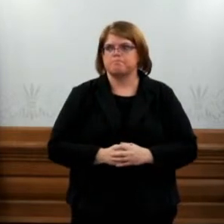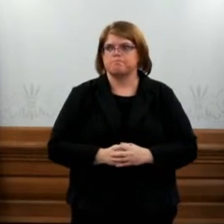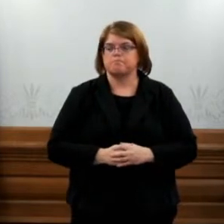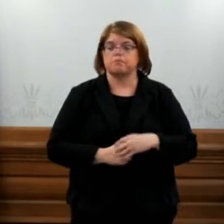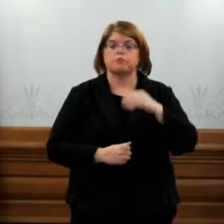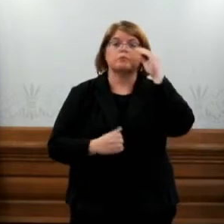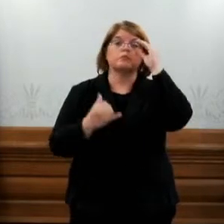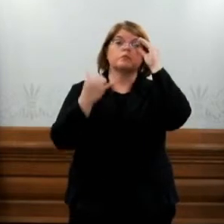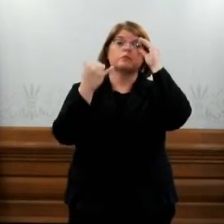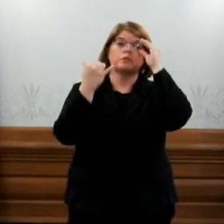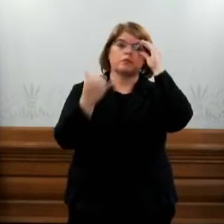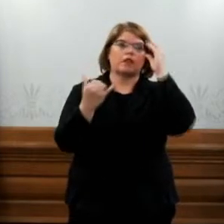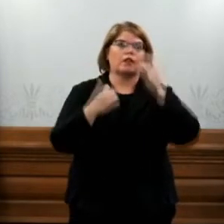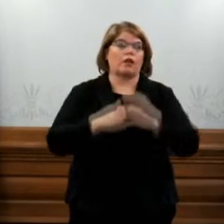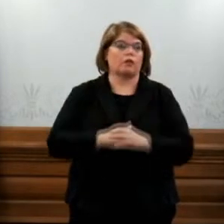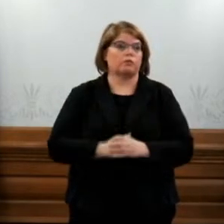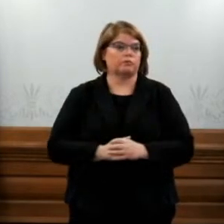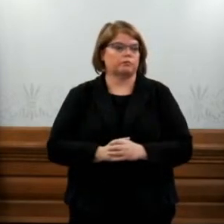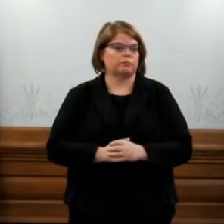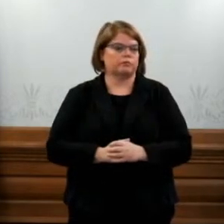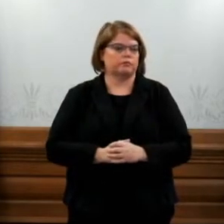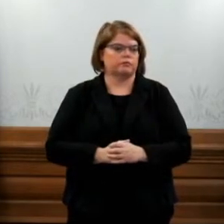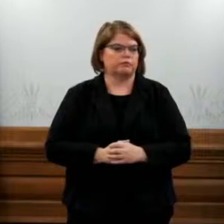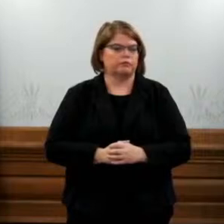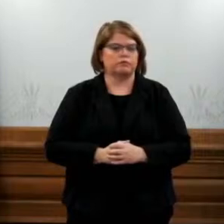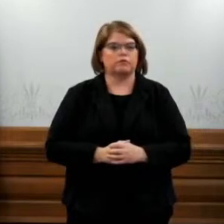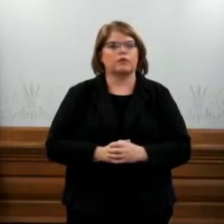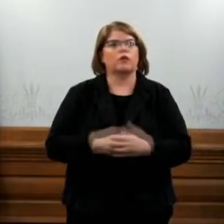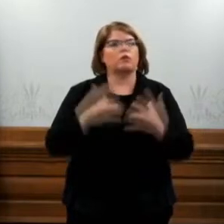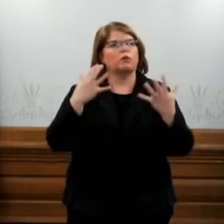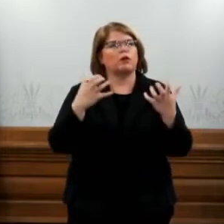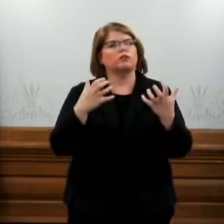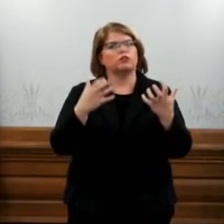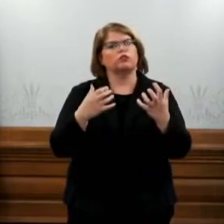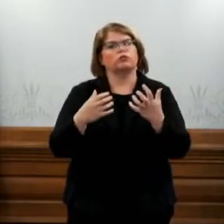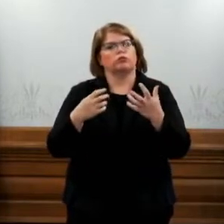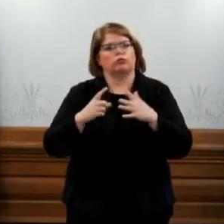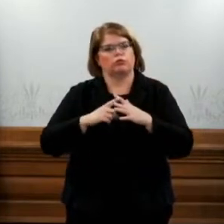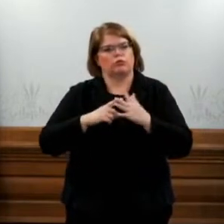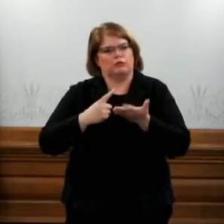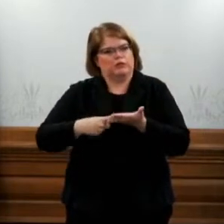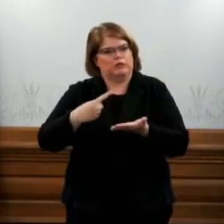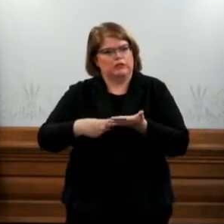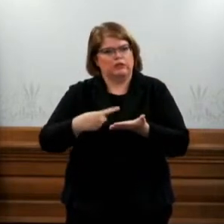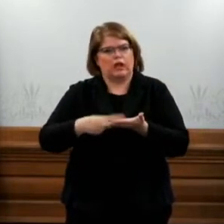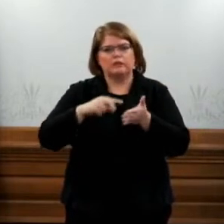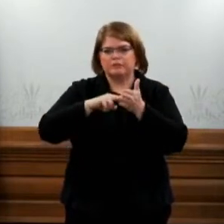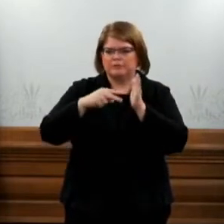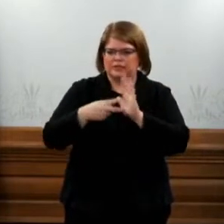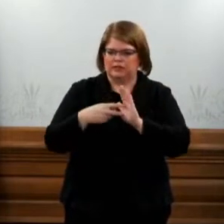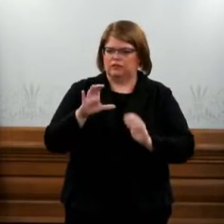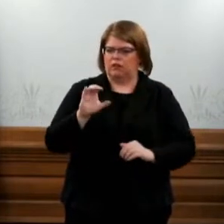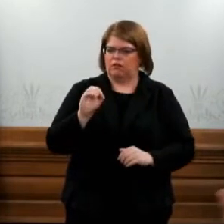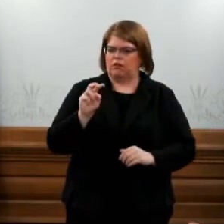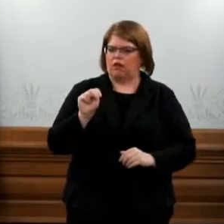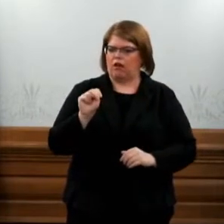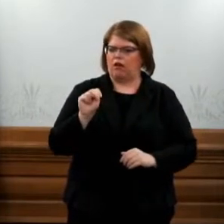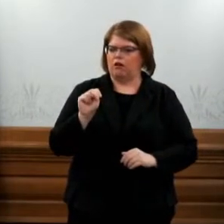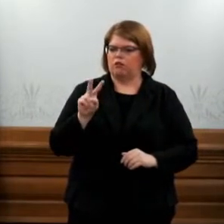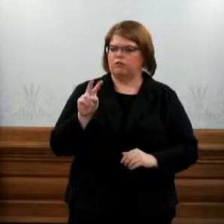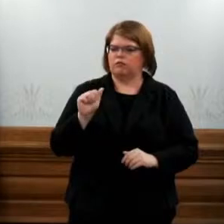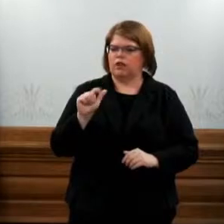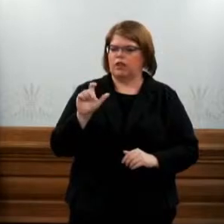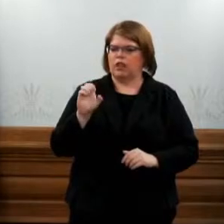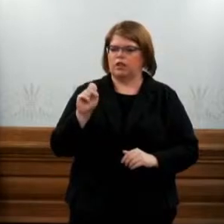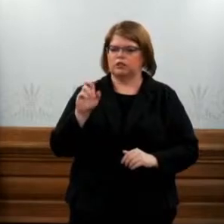Okay, now I'm going to shift gears to convalescent plasma. And again, Dr. Dana Hawkinson, longtime